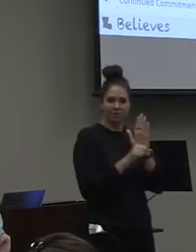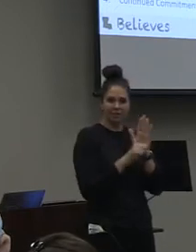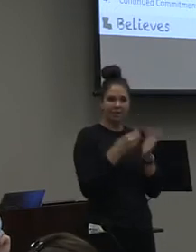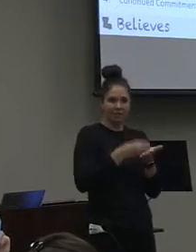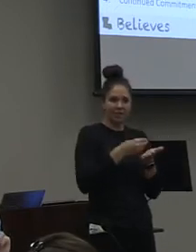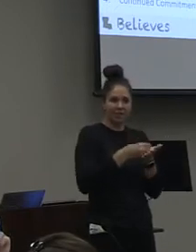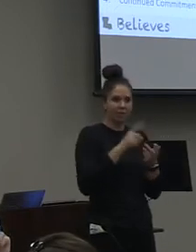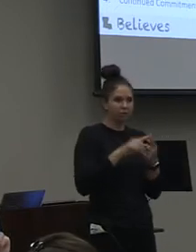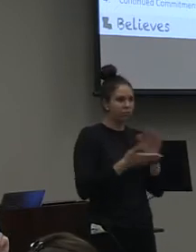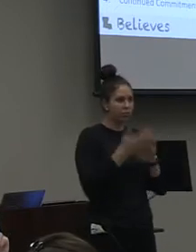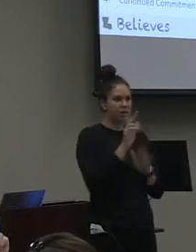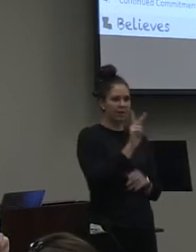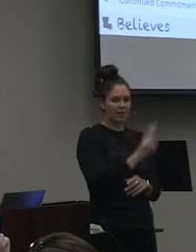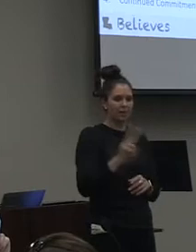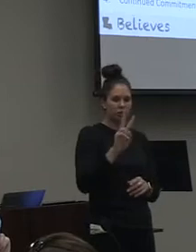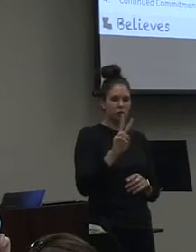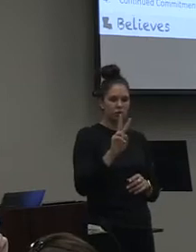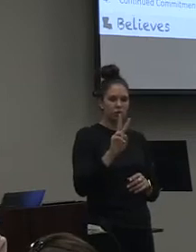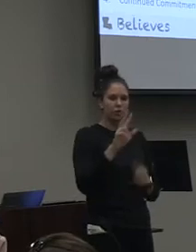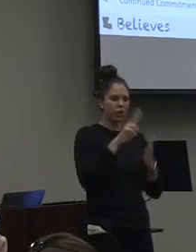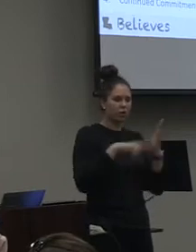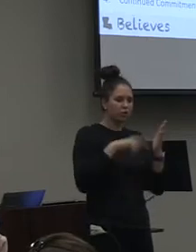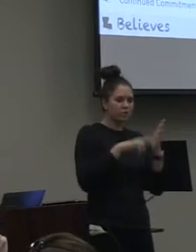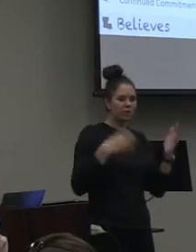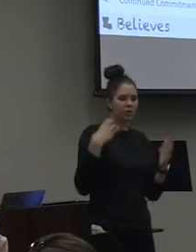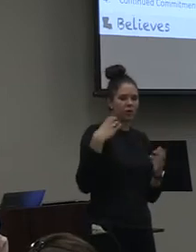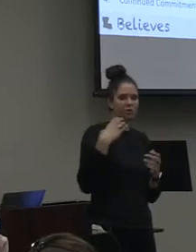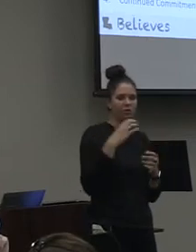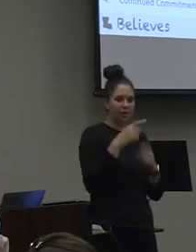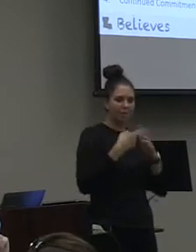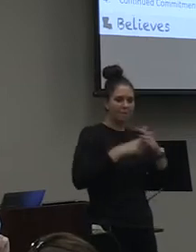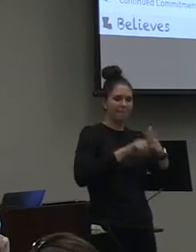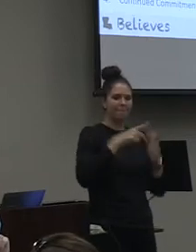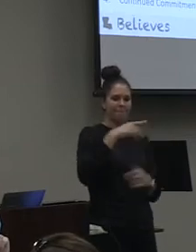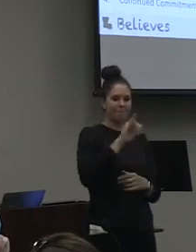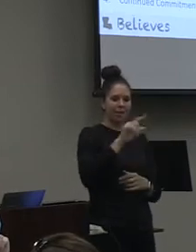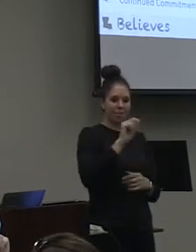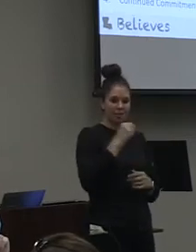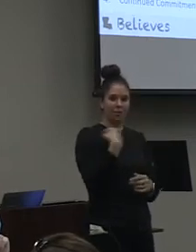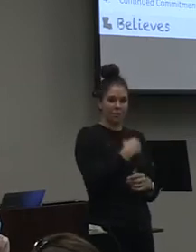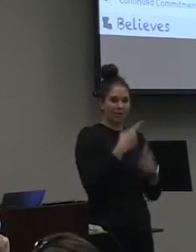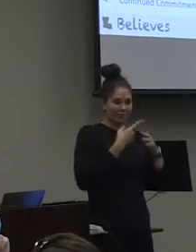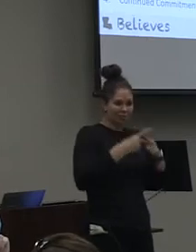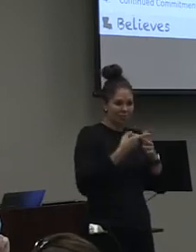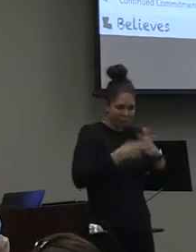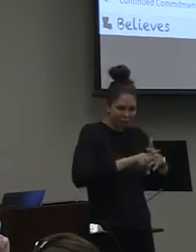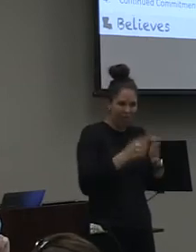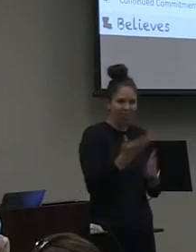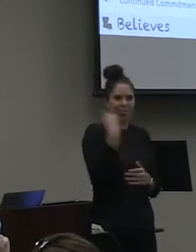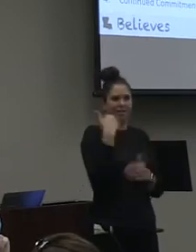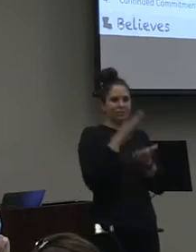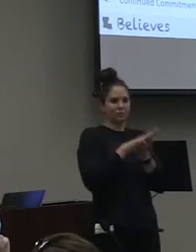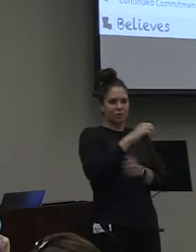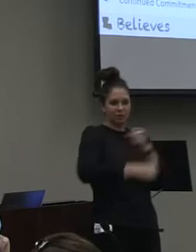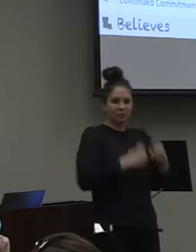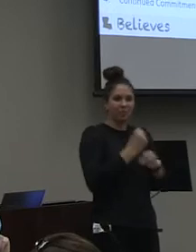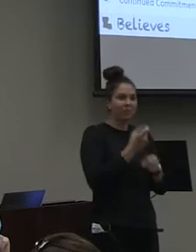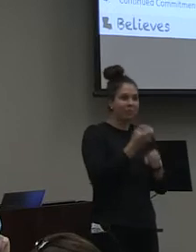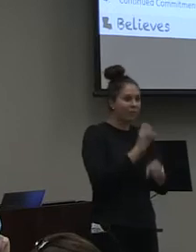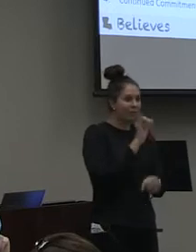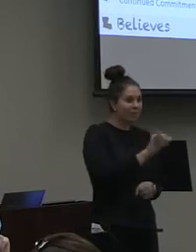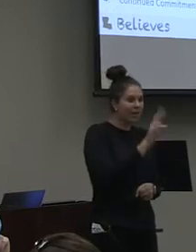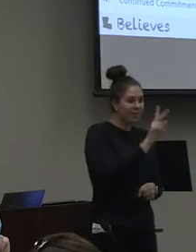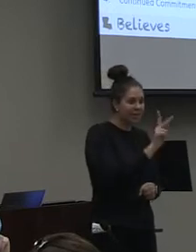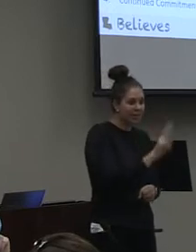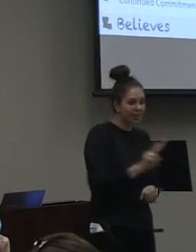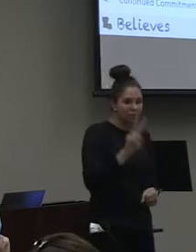to run a K-2 literacy coaching pilot that we did implement last school year. And so from that K-2 literacy